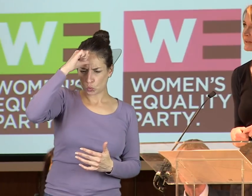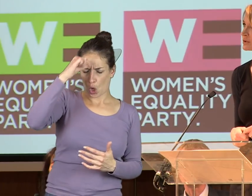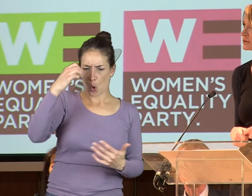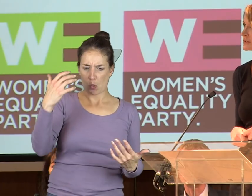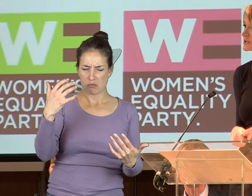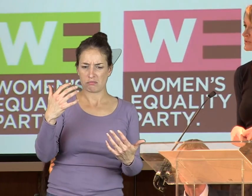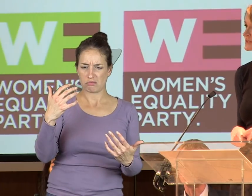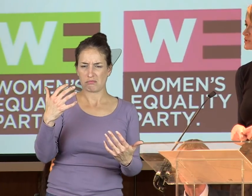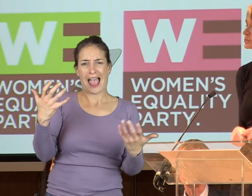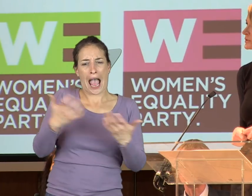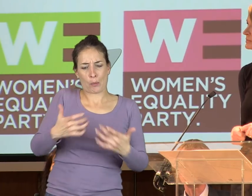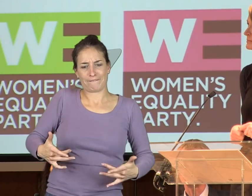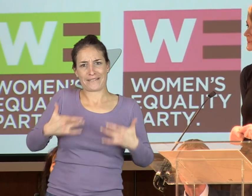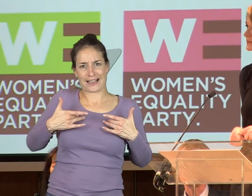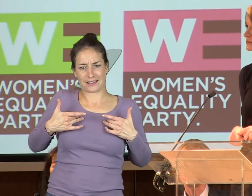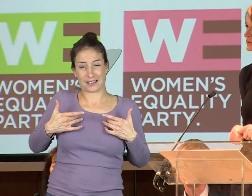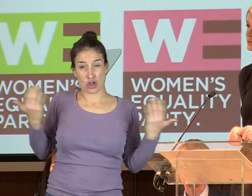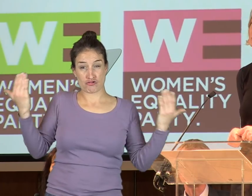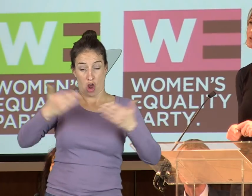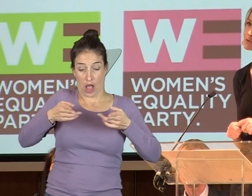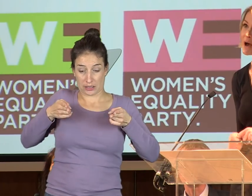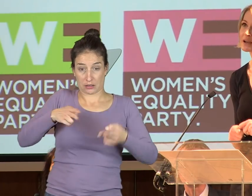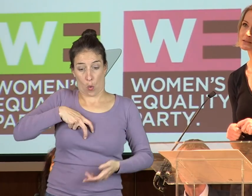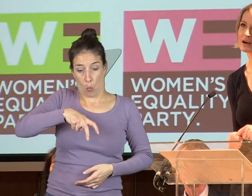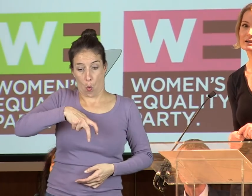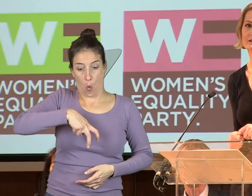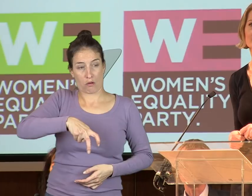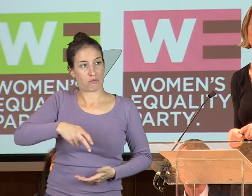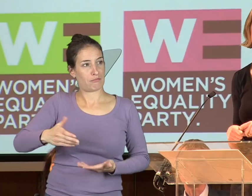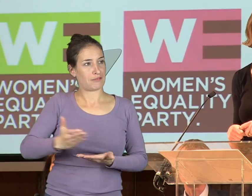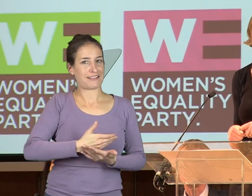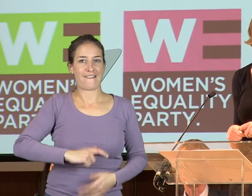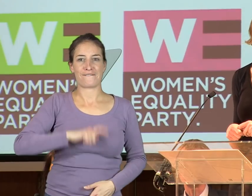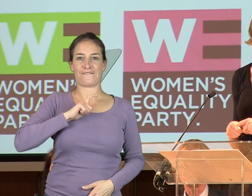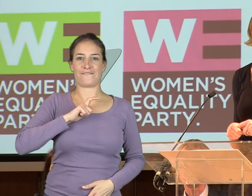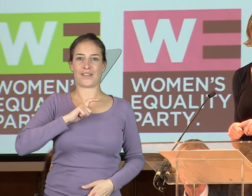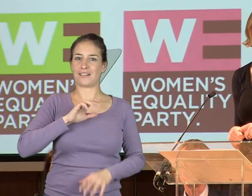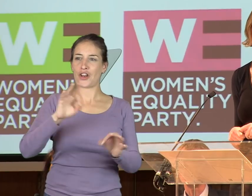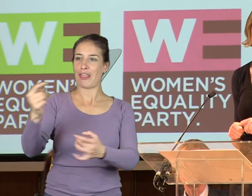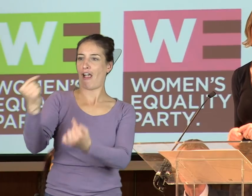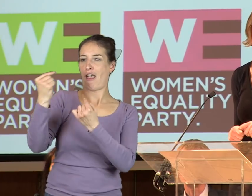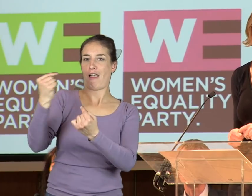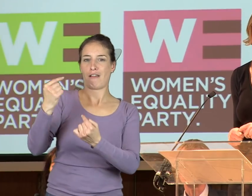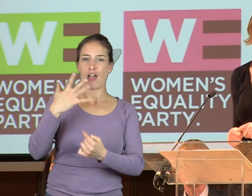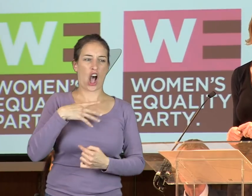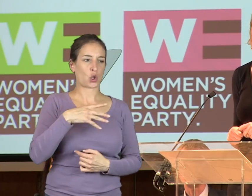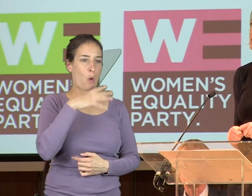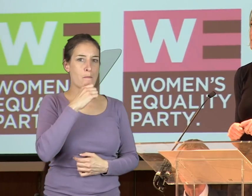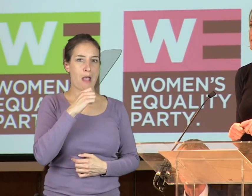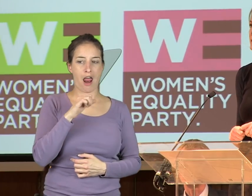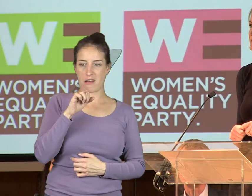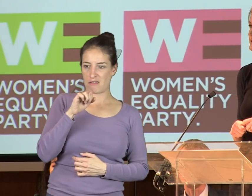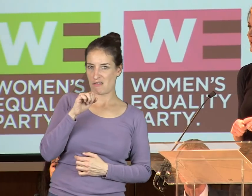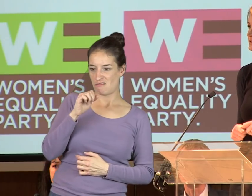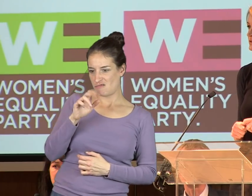to be catcalled in the street. I don't want to be belittled and told to smile, darling." Our country has a gendered culture where men